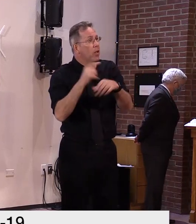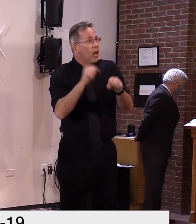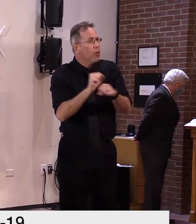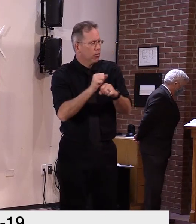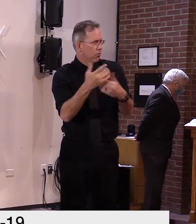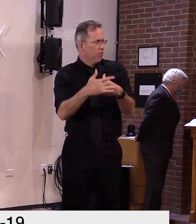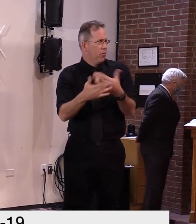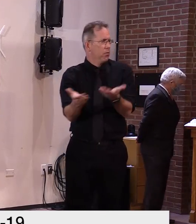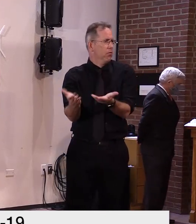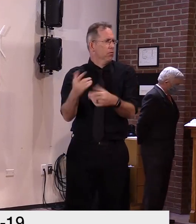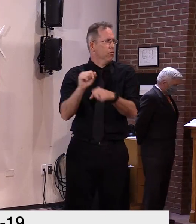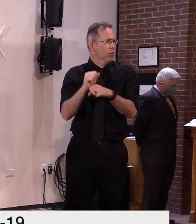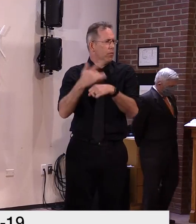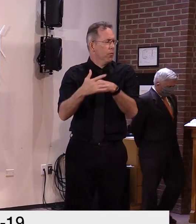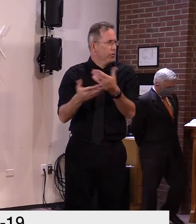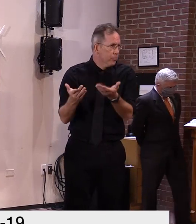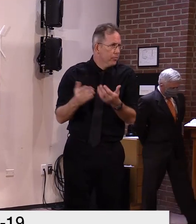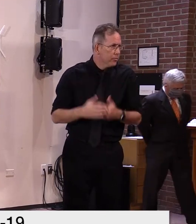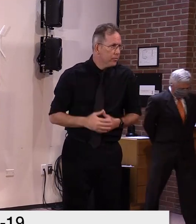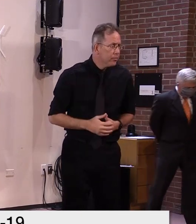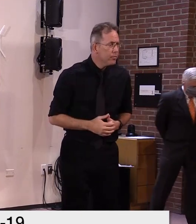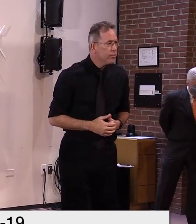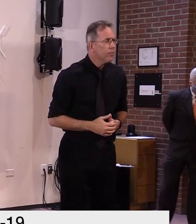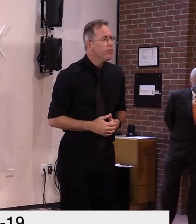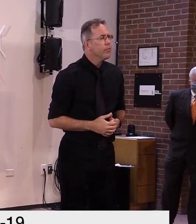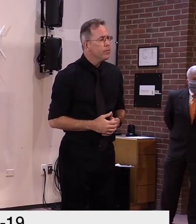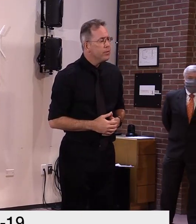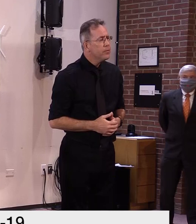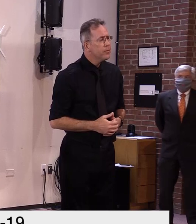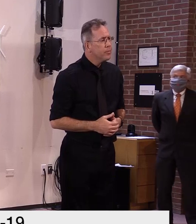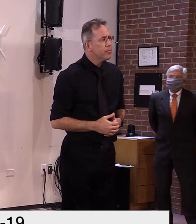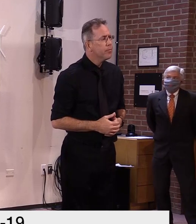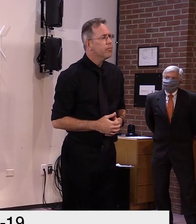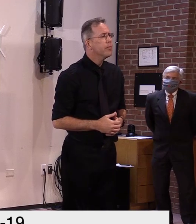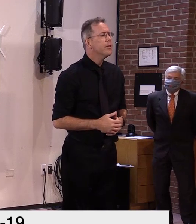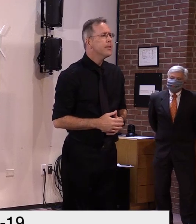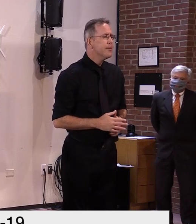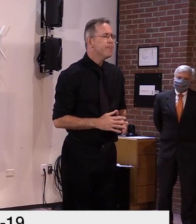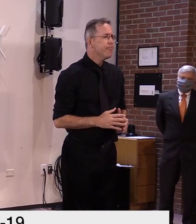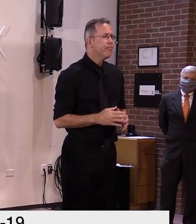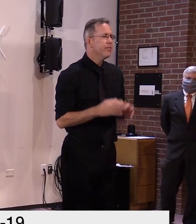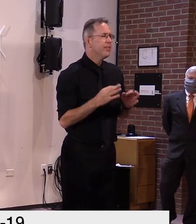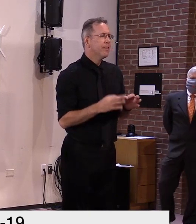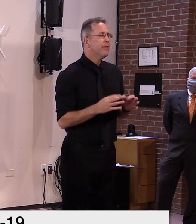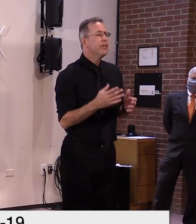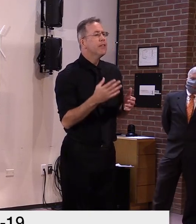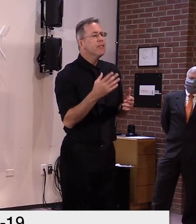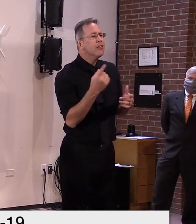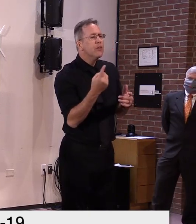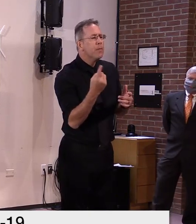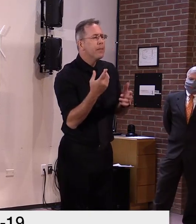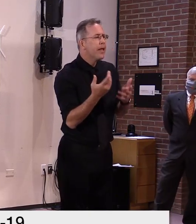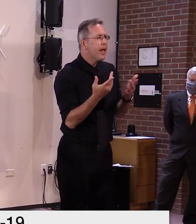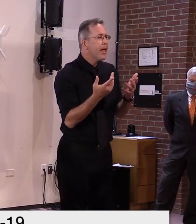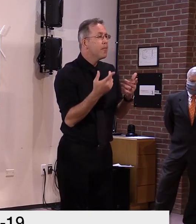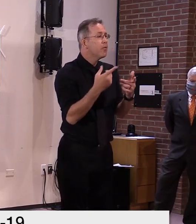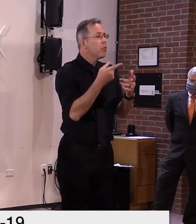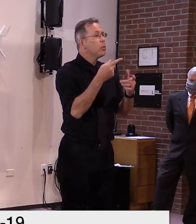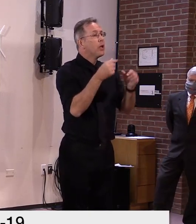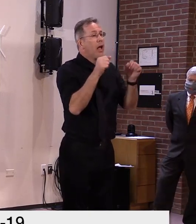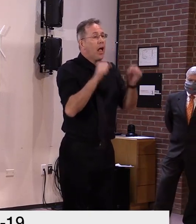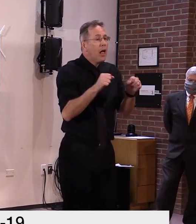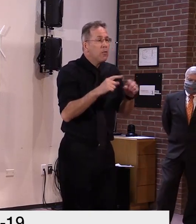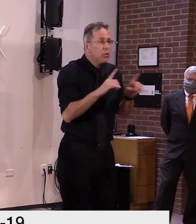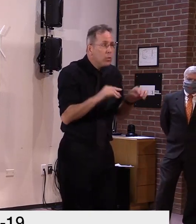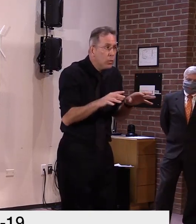we turn the work search back on. But I would certainly say if someone is able and available to